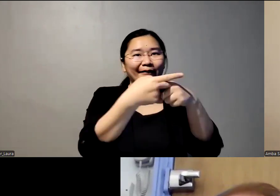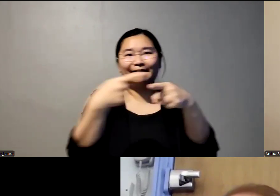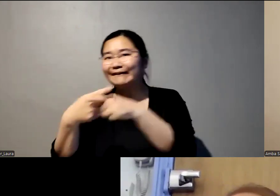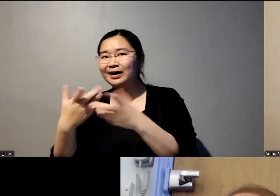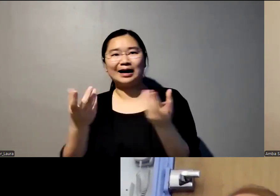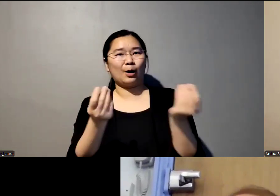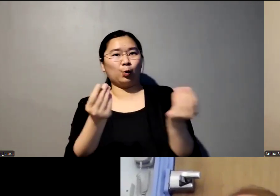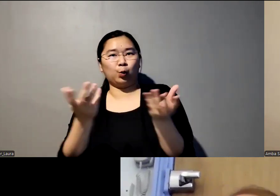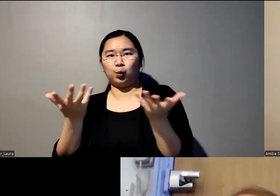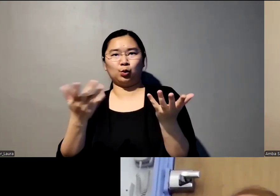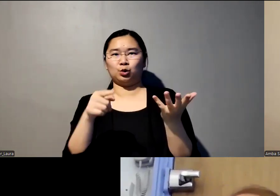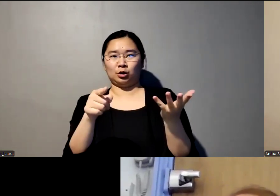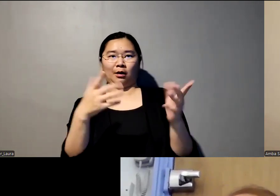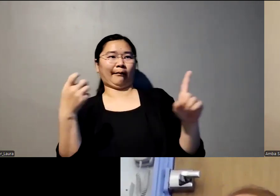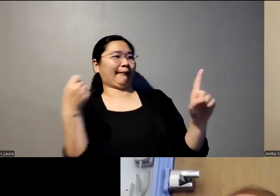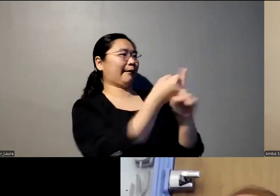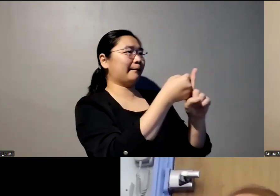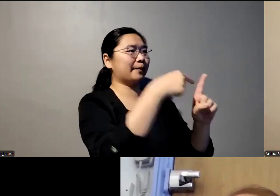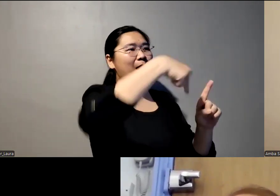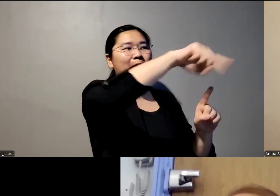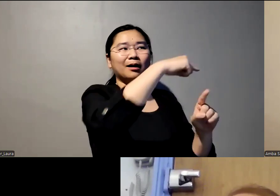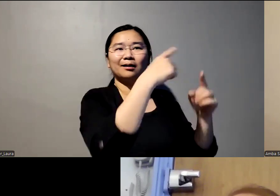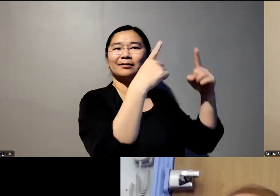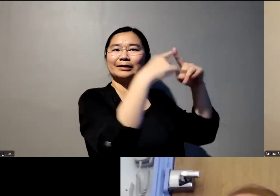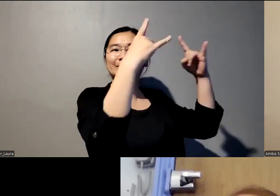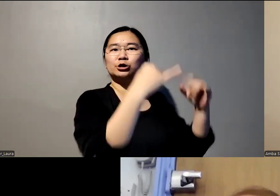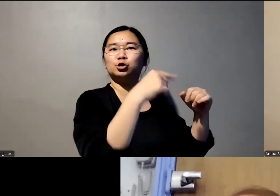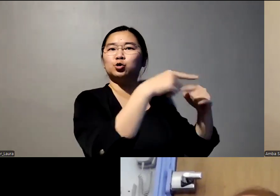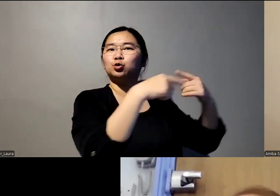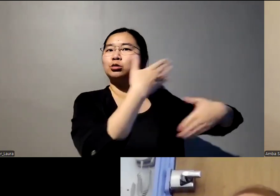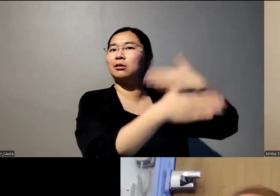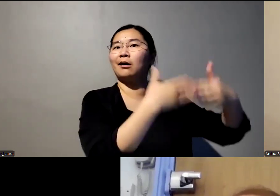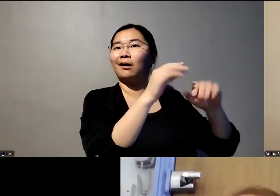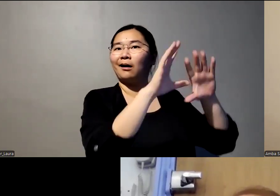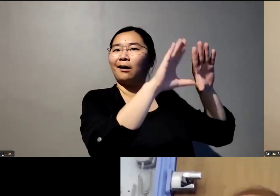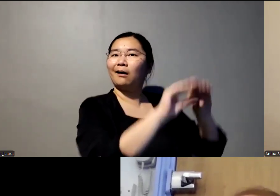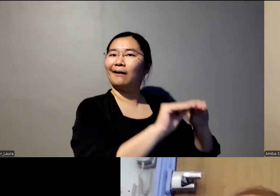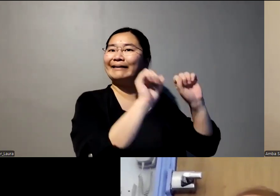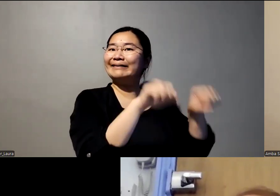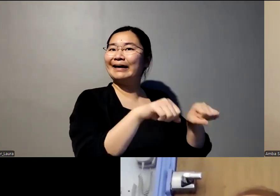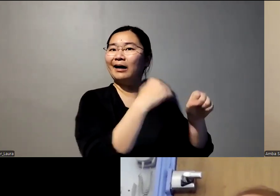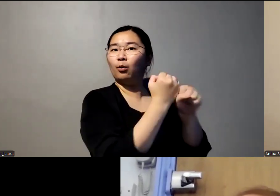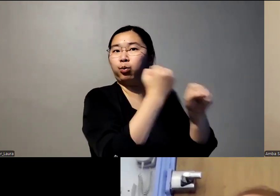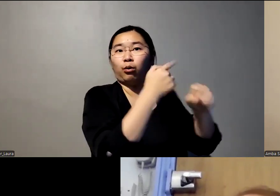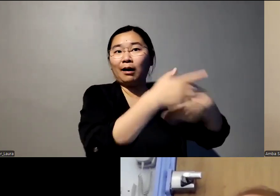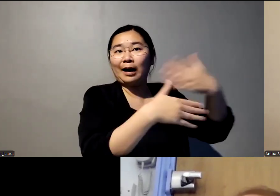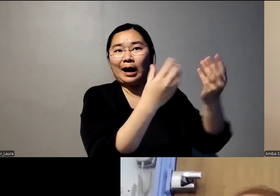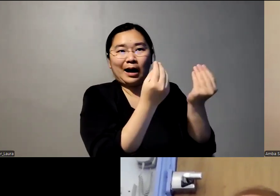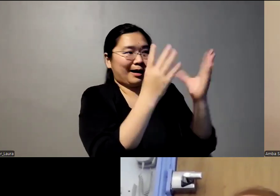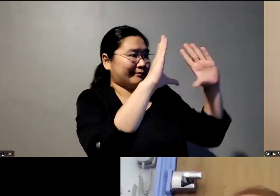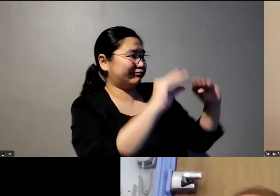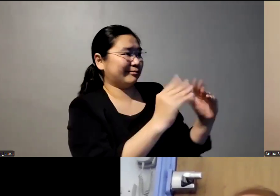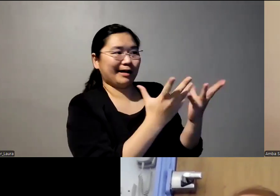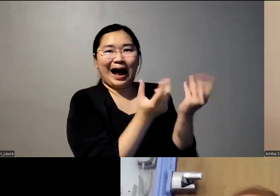CRPD, but they're actually genuinely implementing it. Because I think the two issues, one is where states haven't signed,